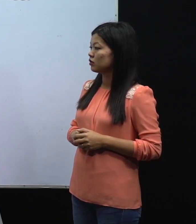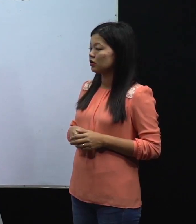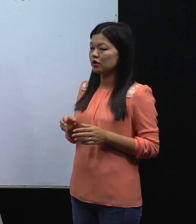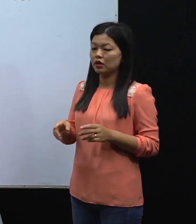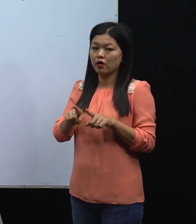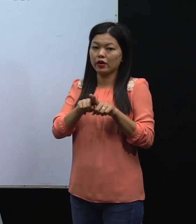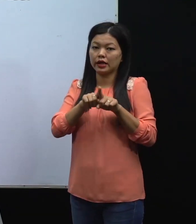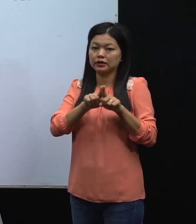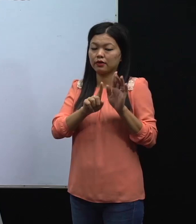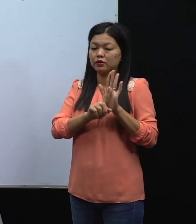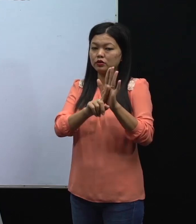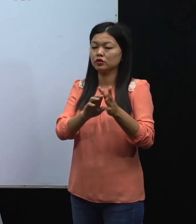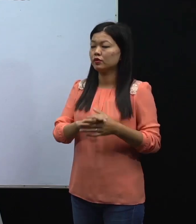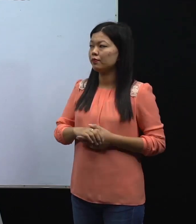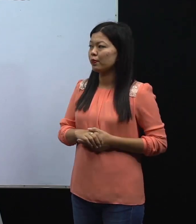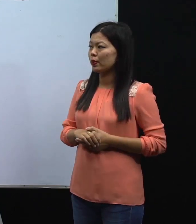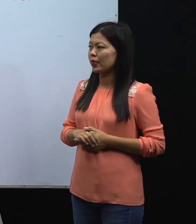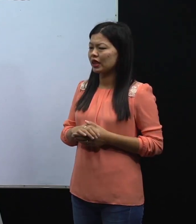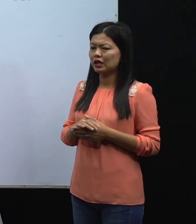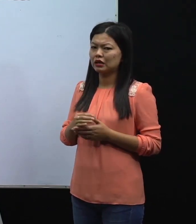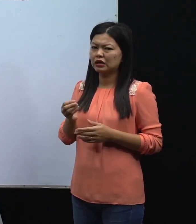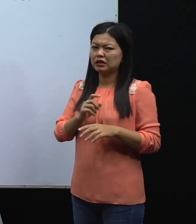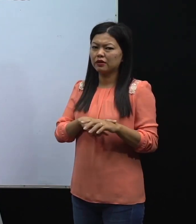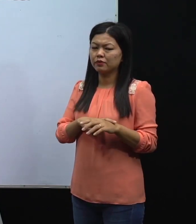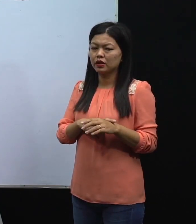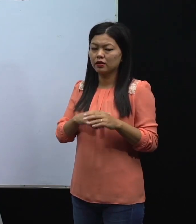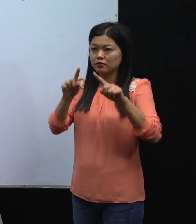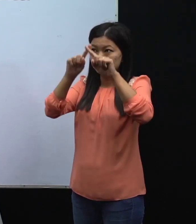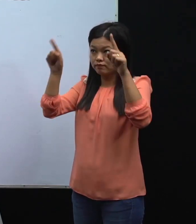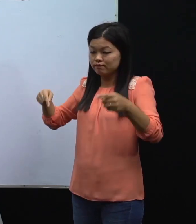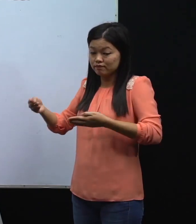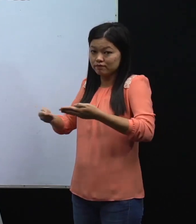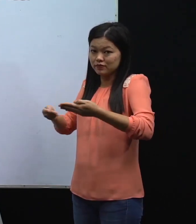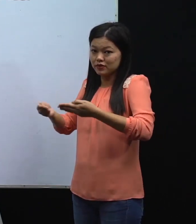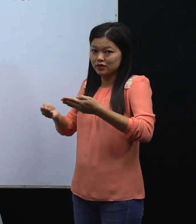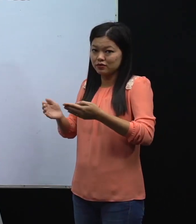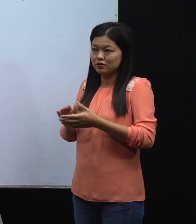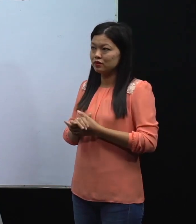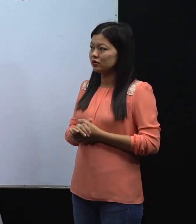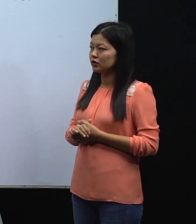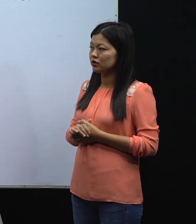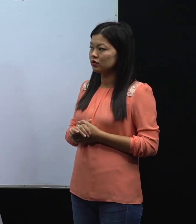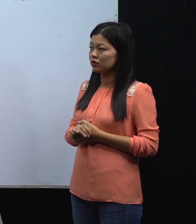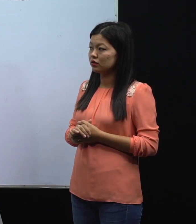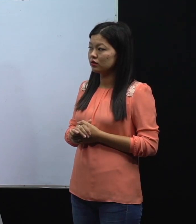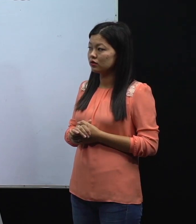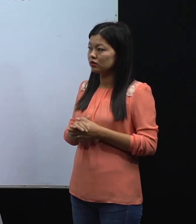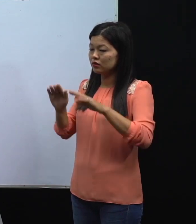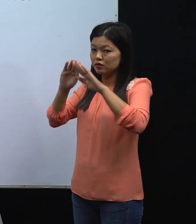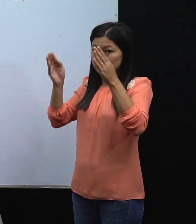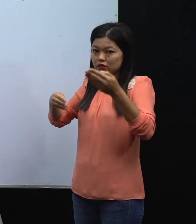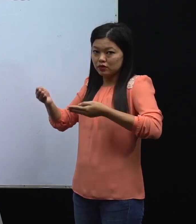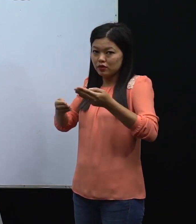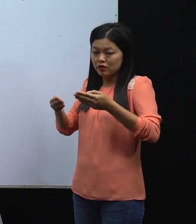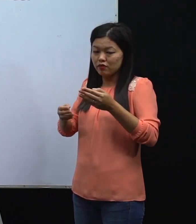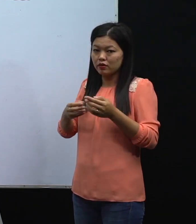give an example. Okay, I'll give an example. Sometimes if a shopkeeper, if you went to a shop, if you went to shop to buy a fruit, okay,